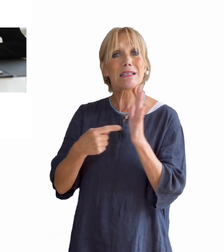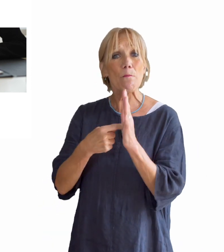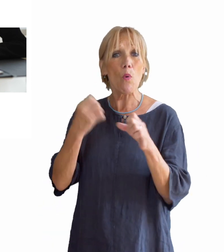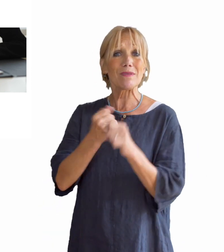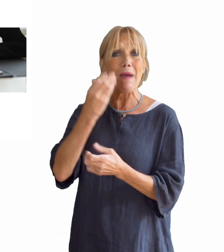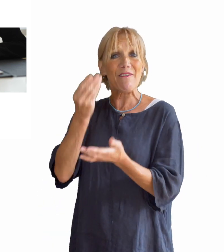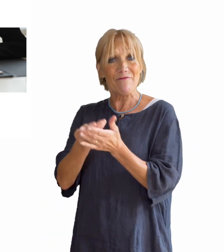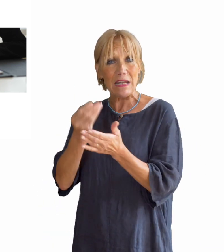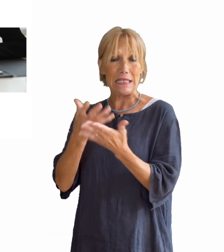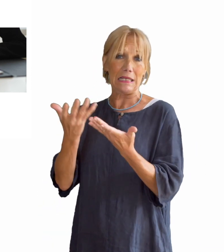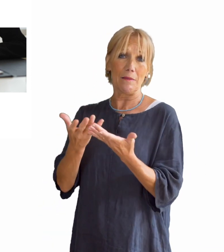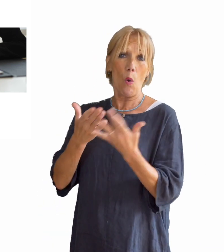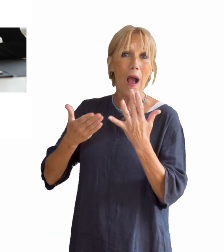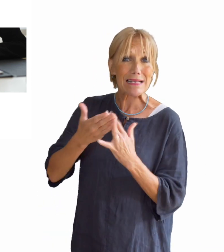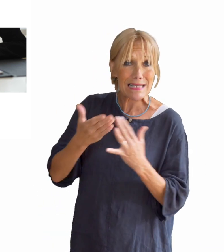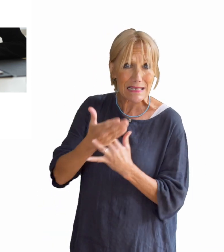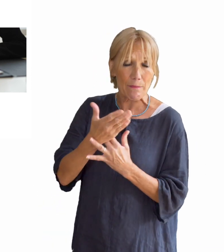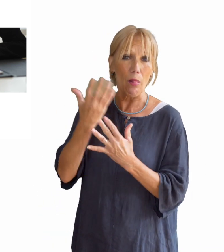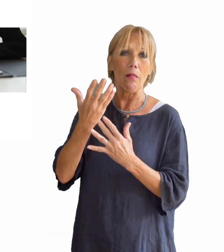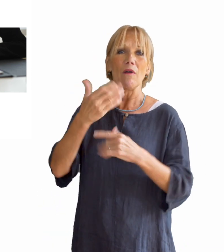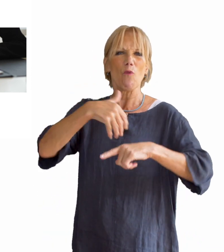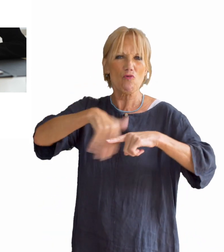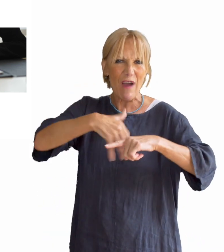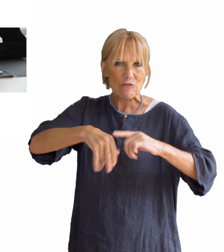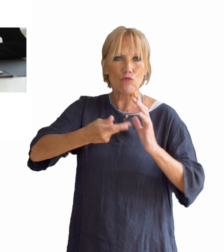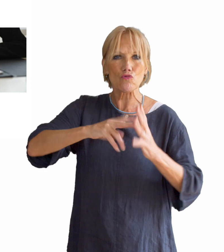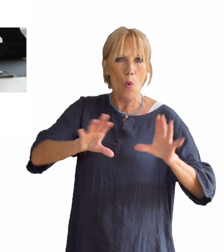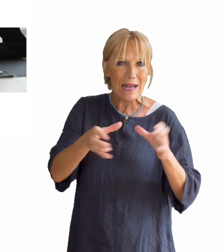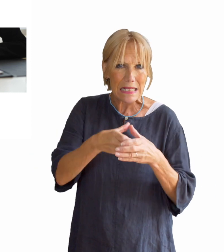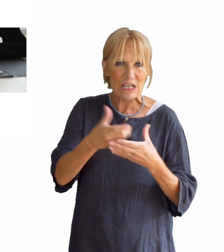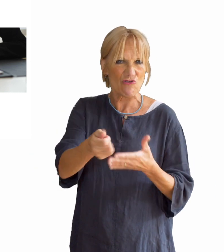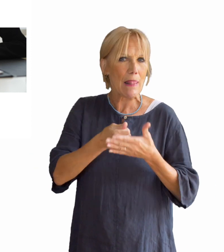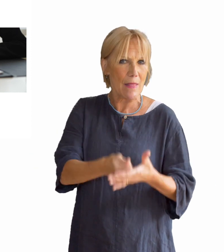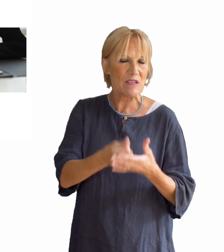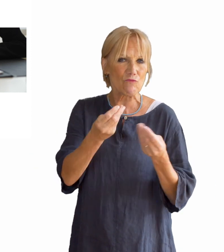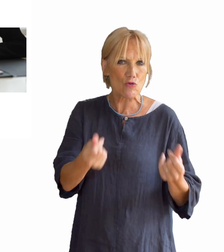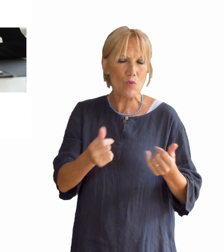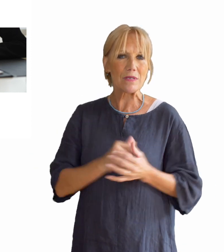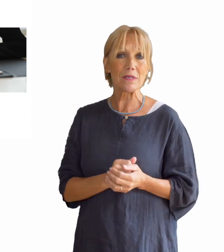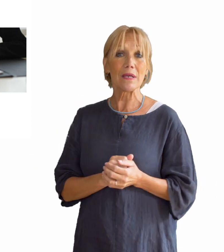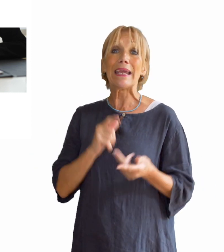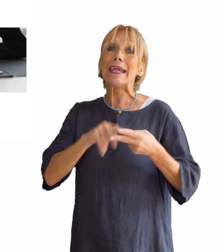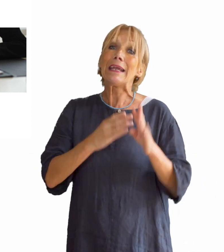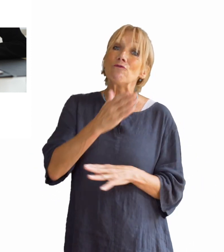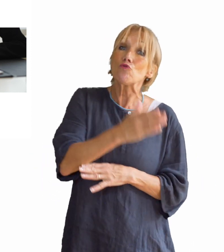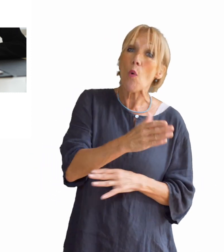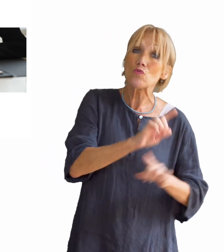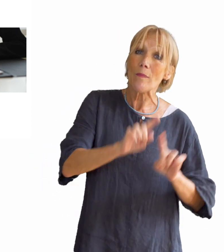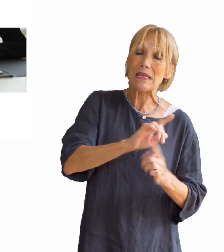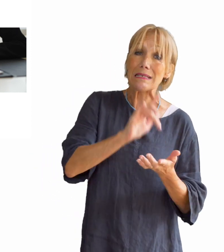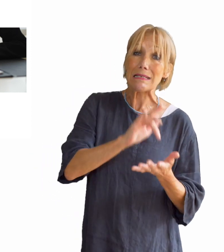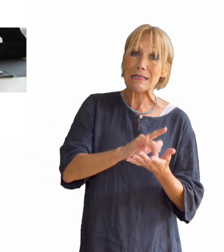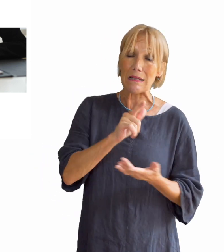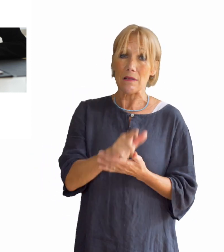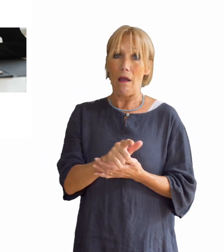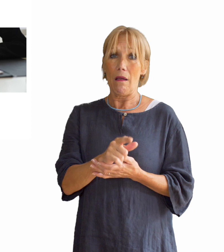time-consuming. This is important for making funding more accessible to grassroots organisations with limited resources. If you